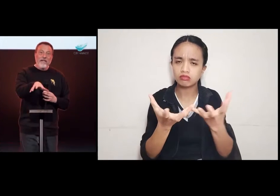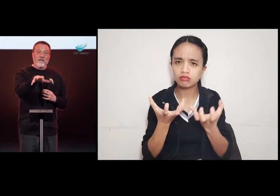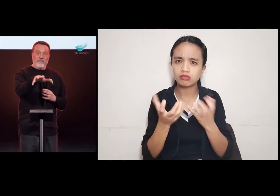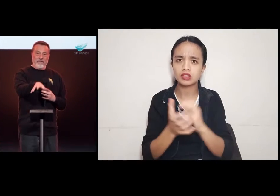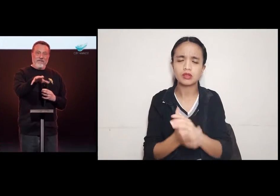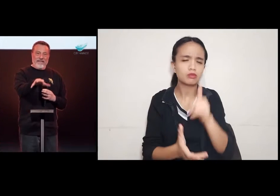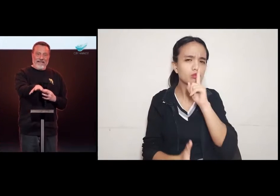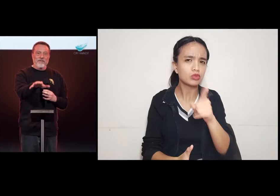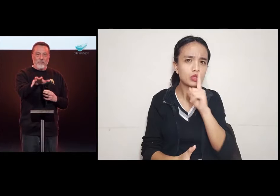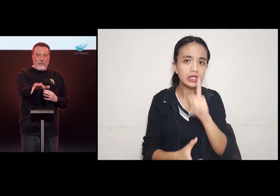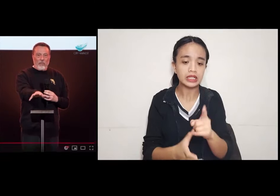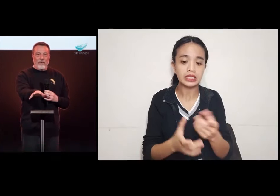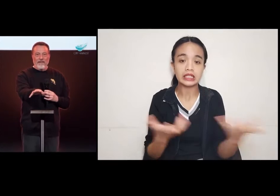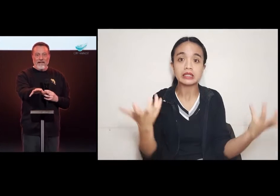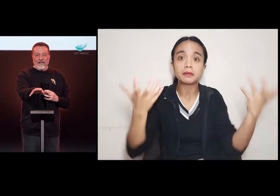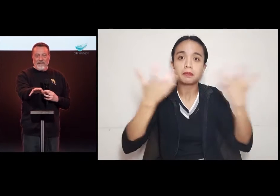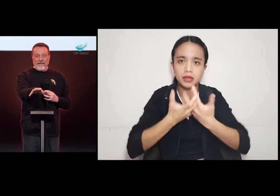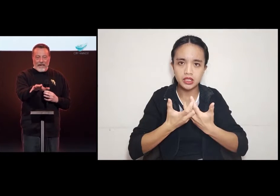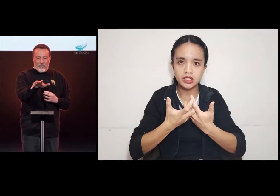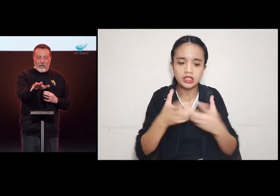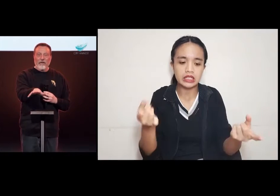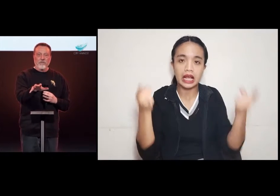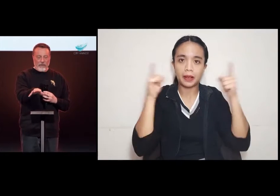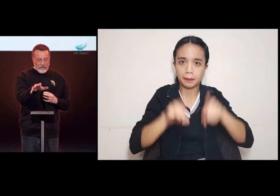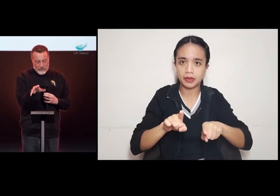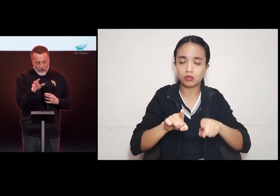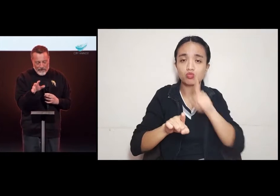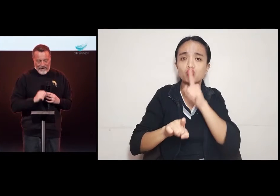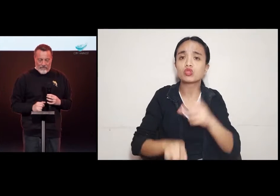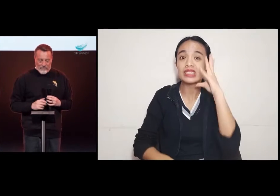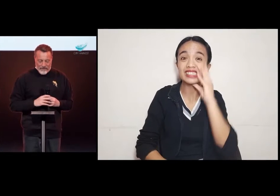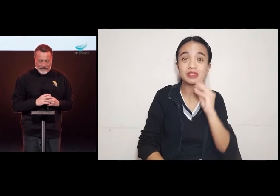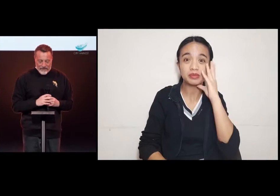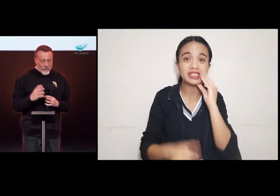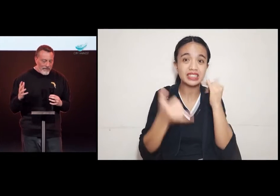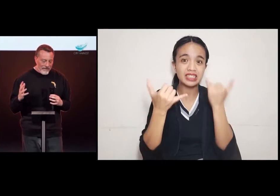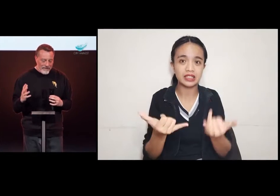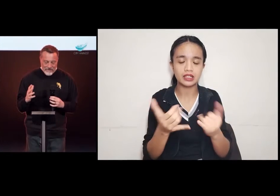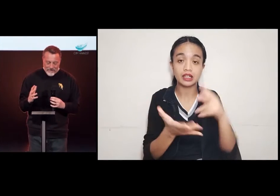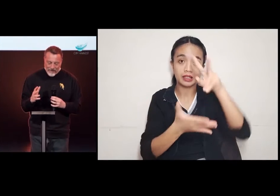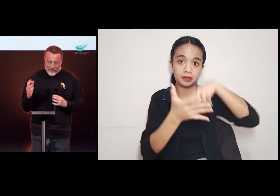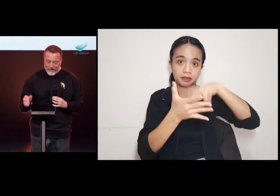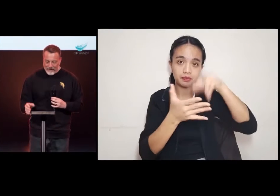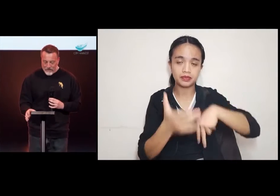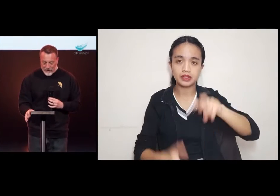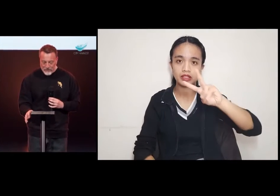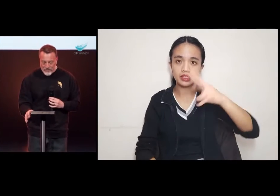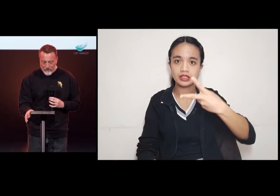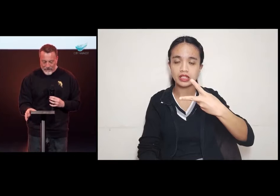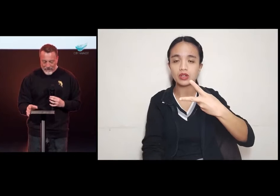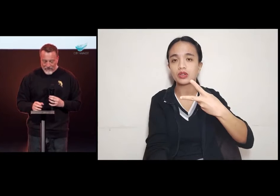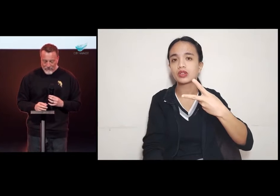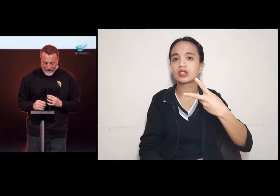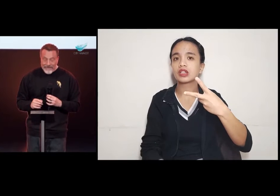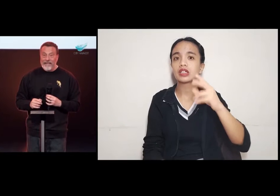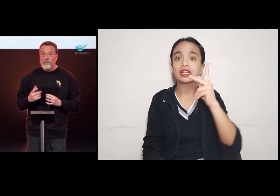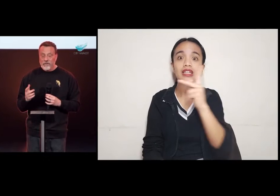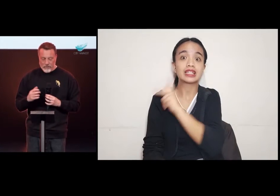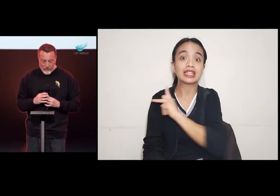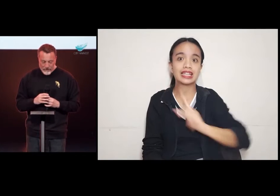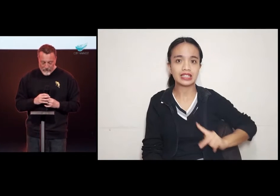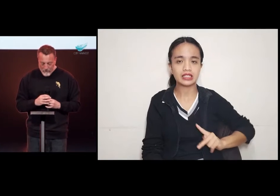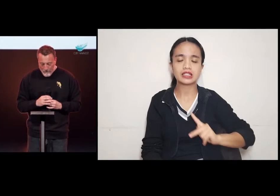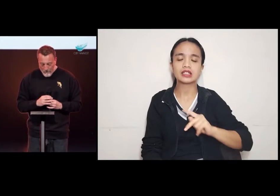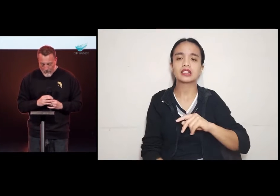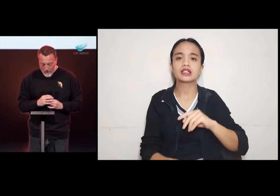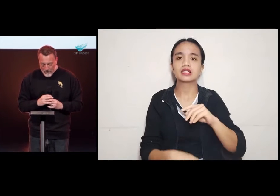think it really fits into the moment that we're experiencing right now. Let me read it. It's in 2 Kings chapter 7, beginning in